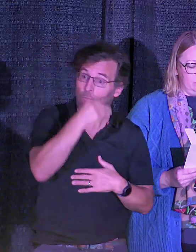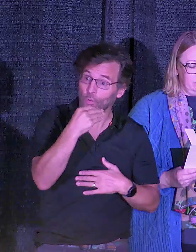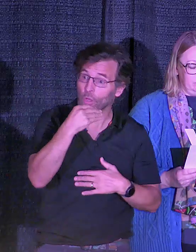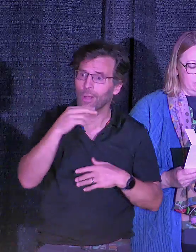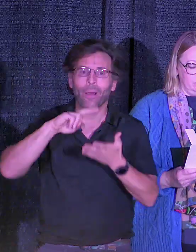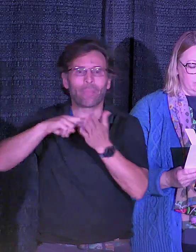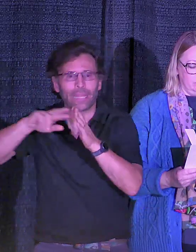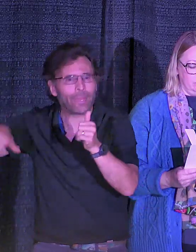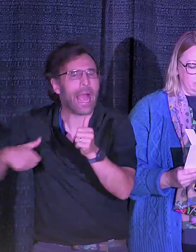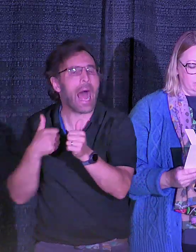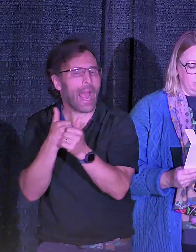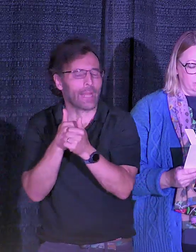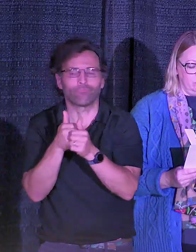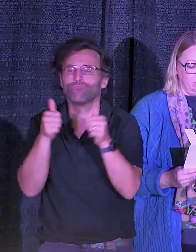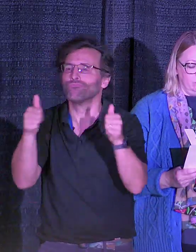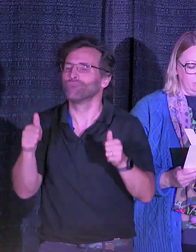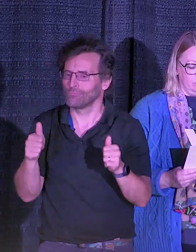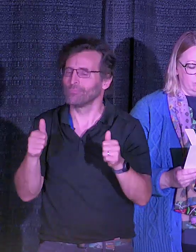meaning behind it.